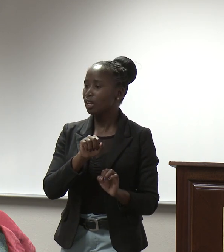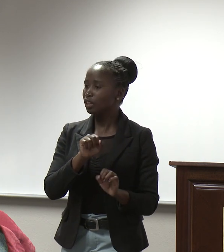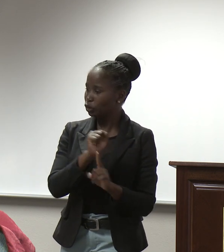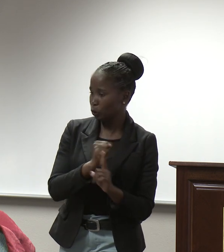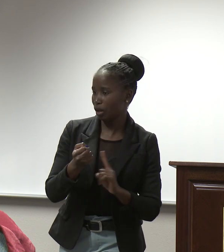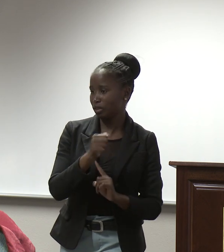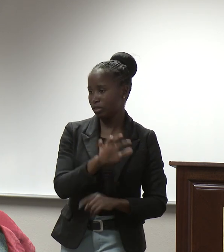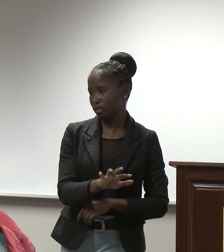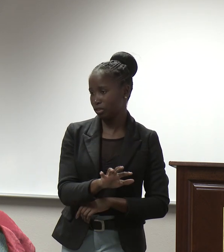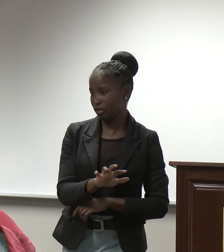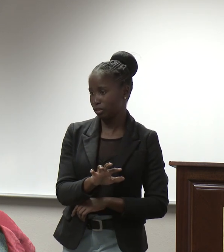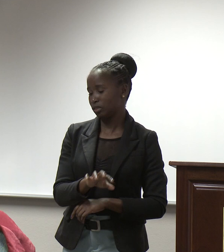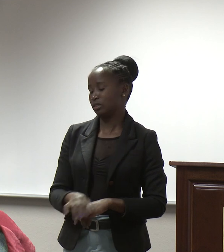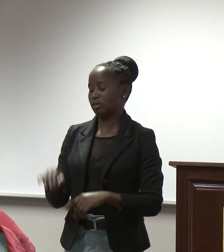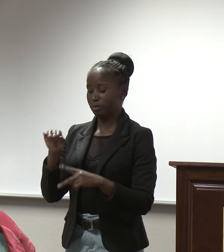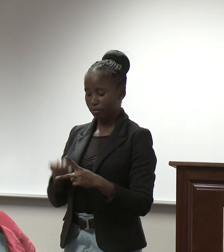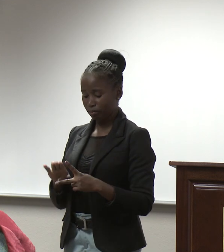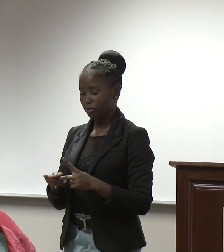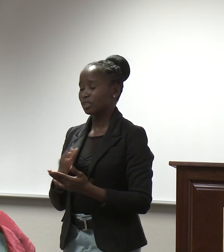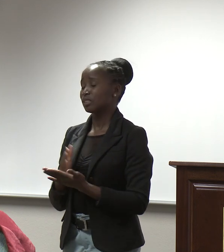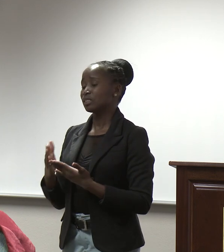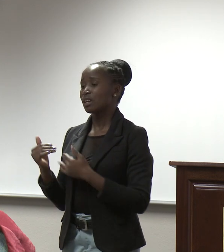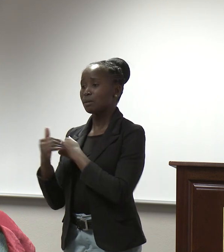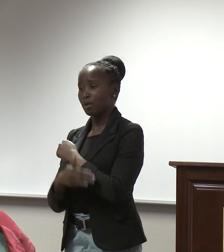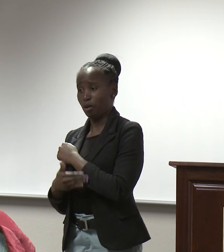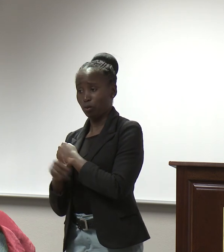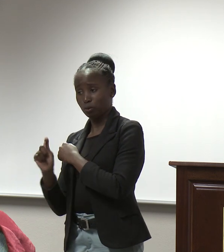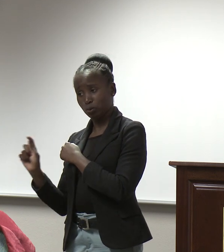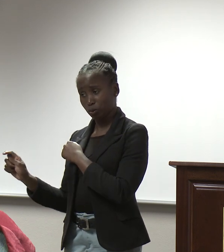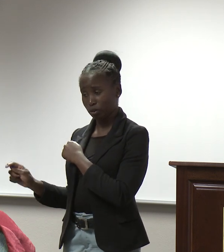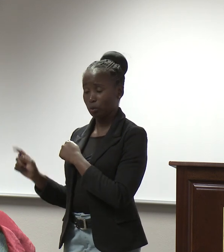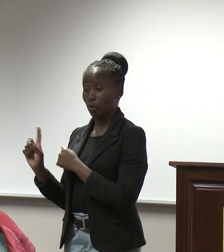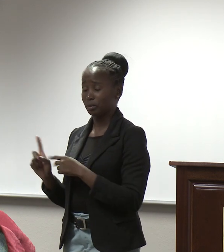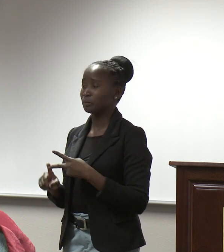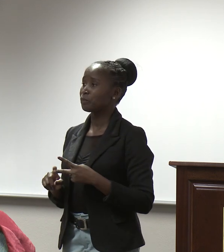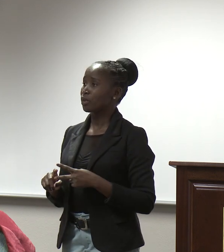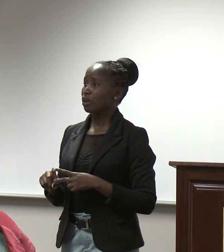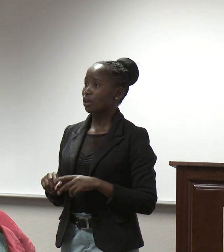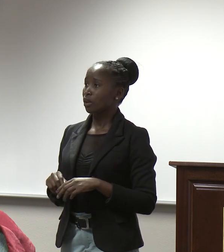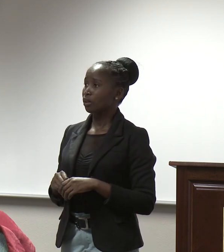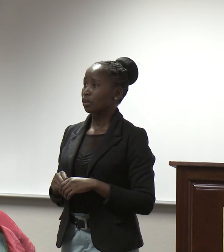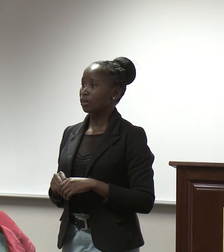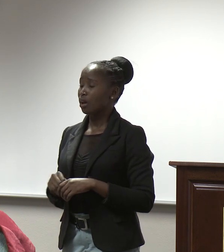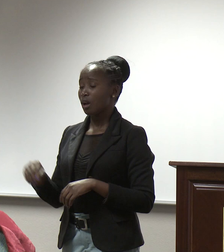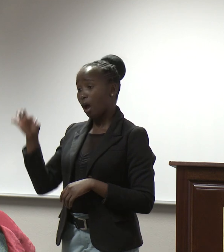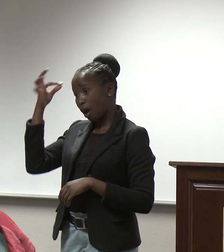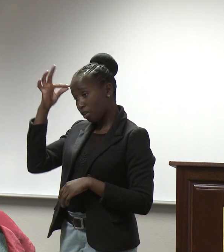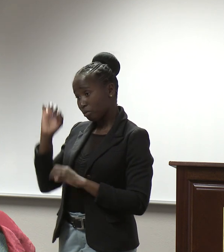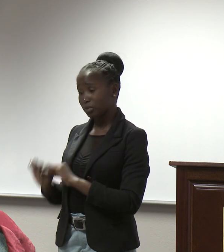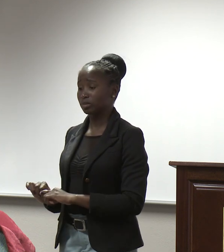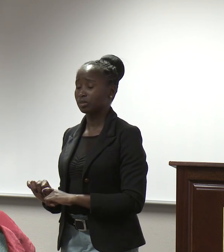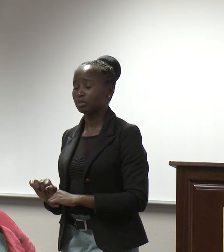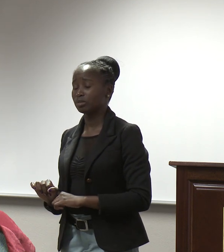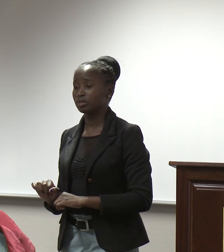Suddenly, in some countries, gradually in others, the governments decided not to ask